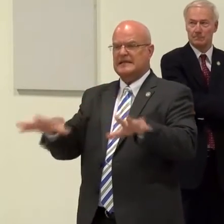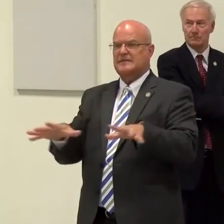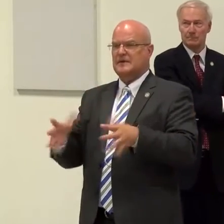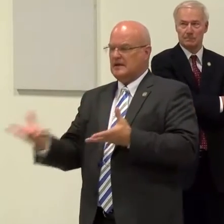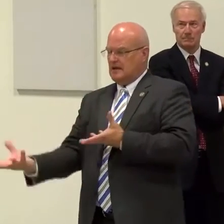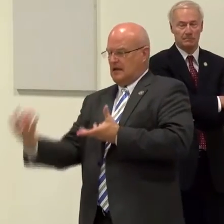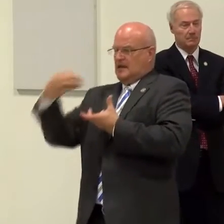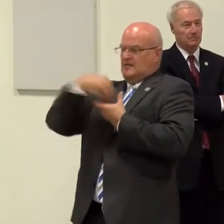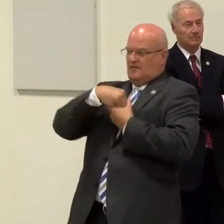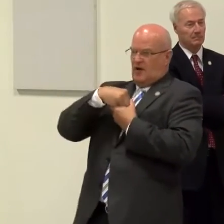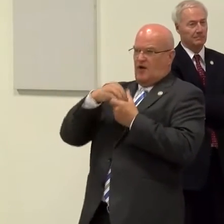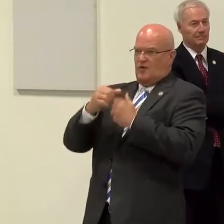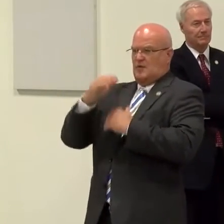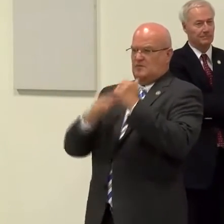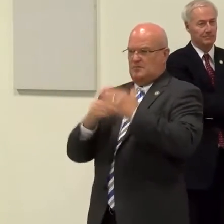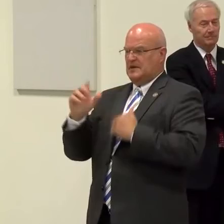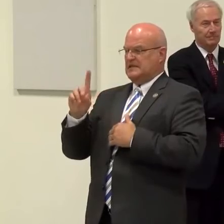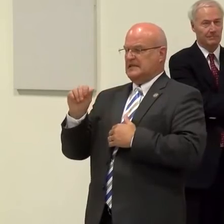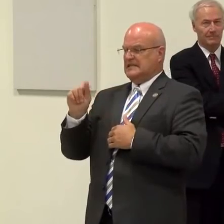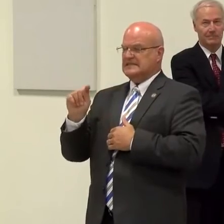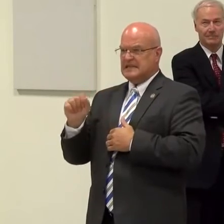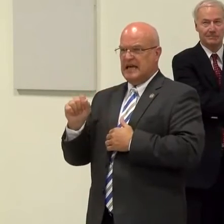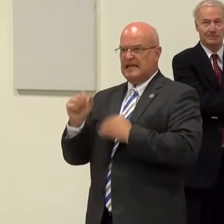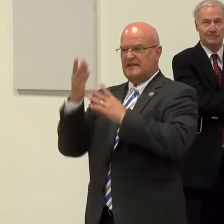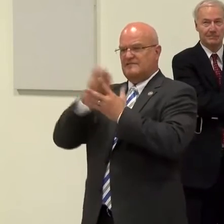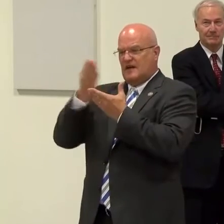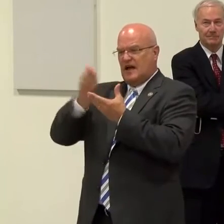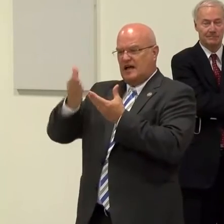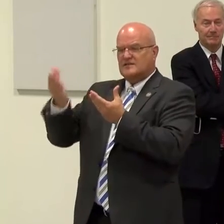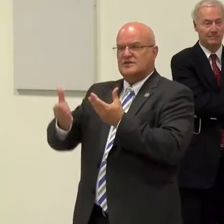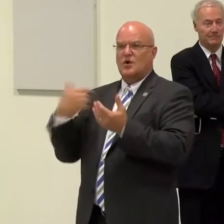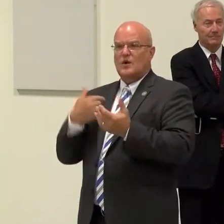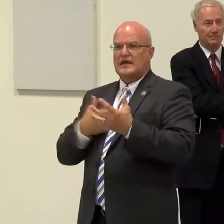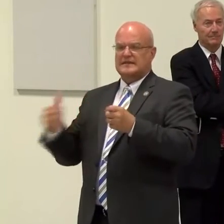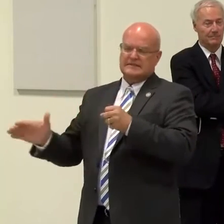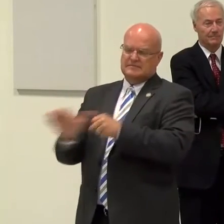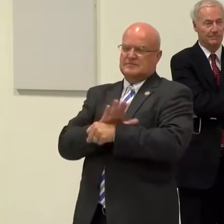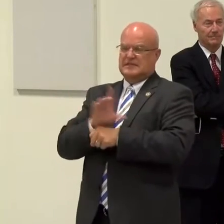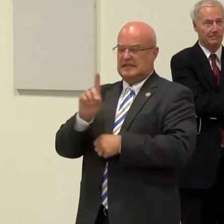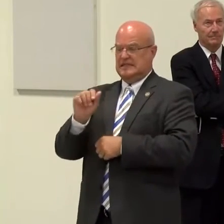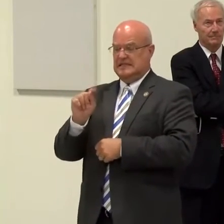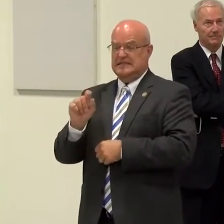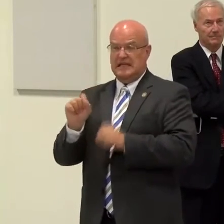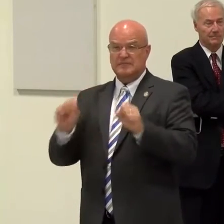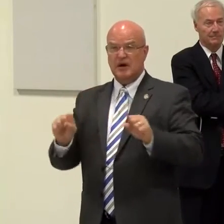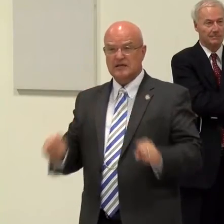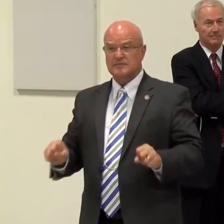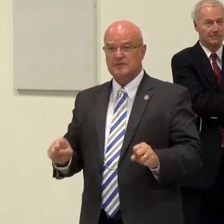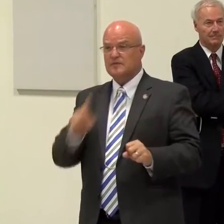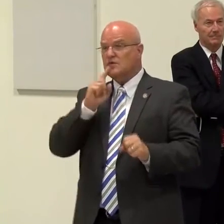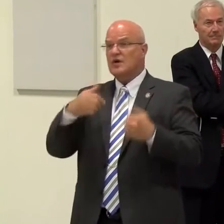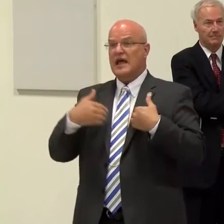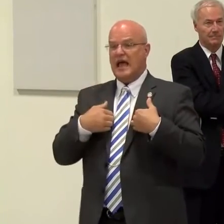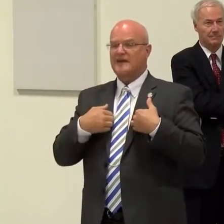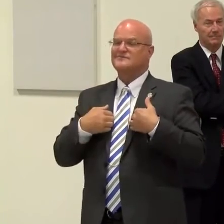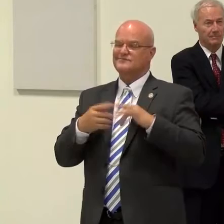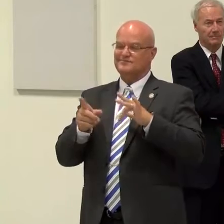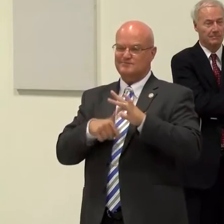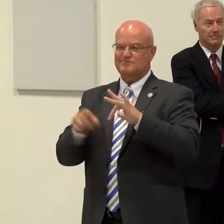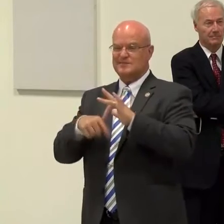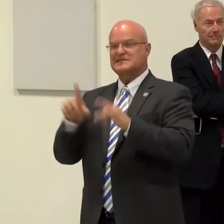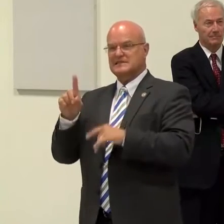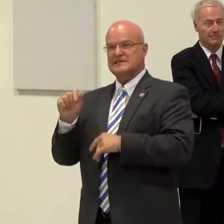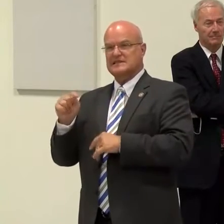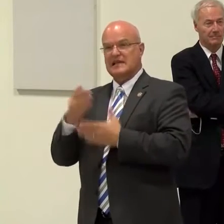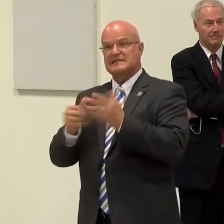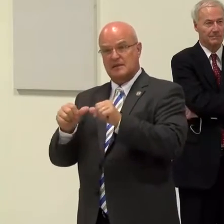them involved in building data feeds so that we can get as complete data as possible. Certainly, we do have missing data in